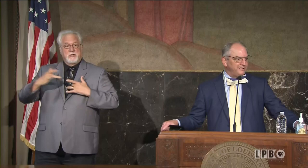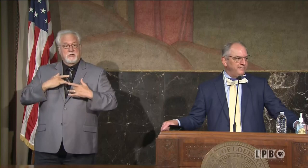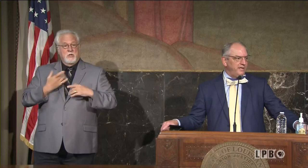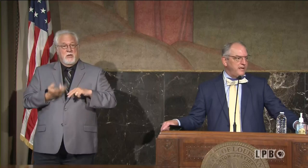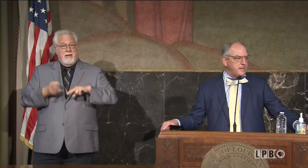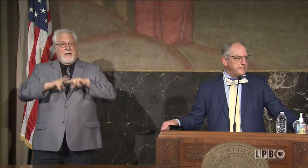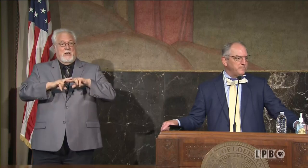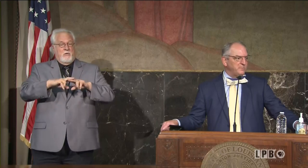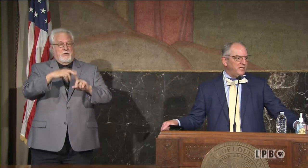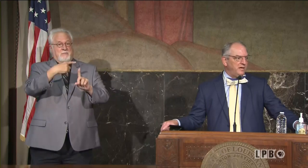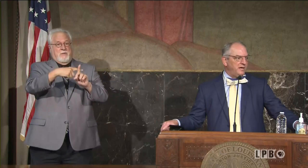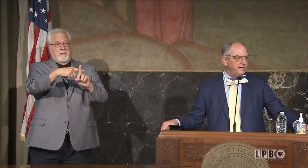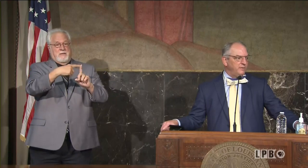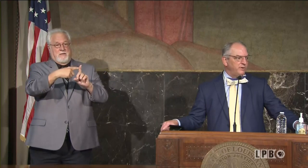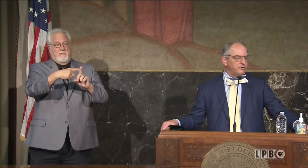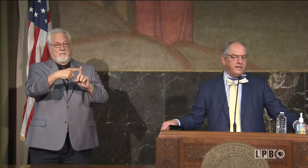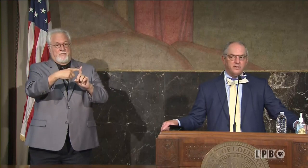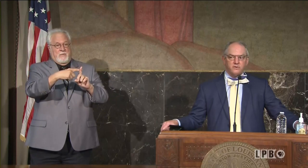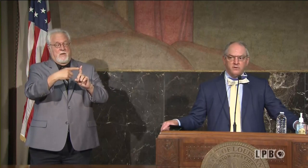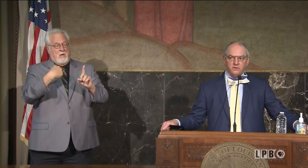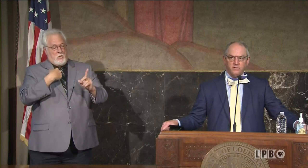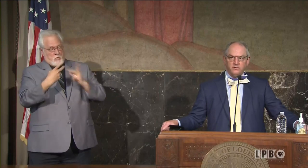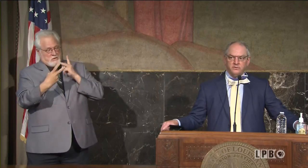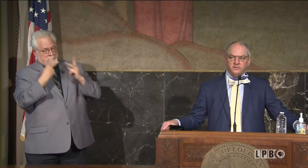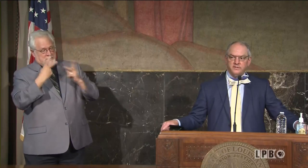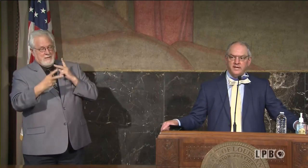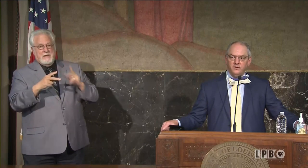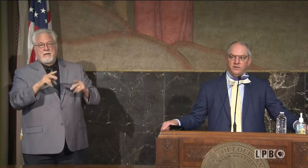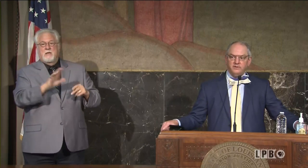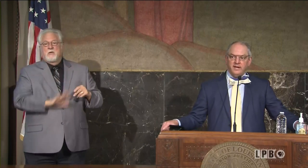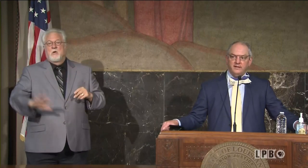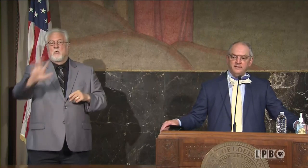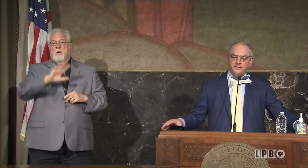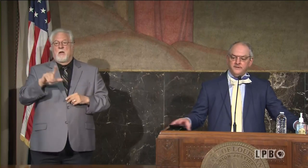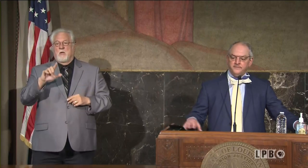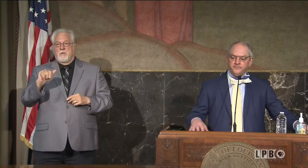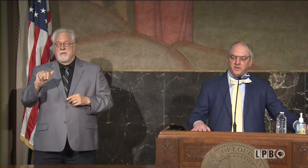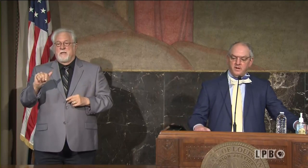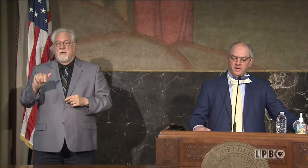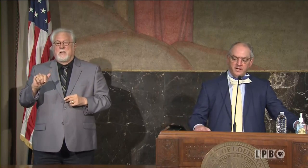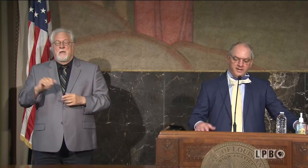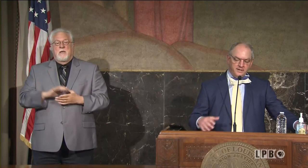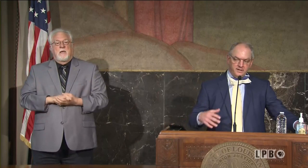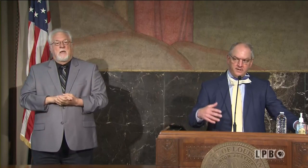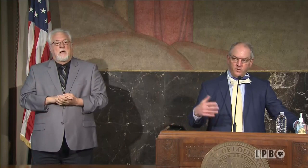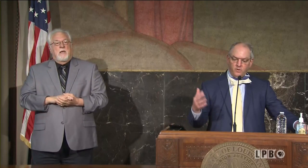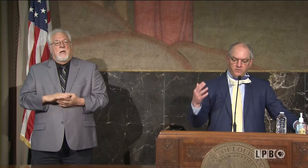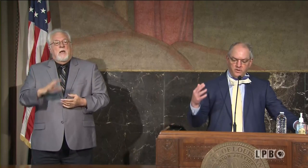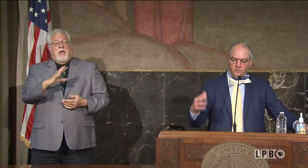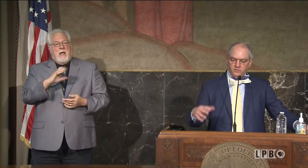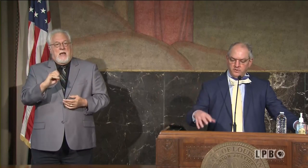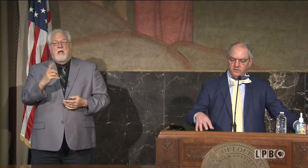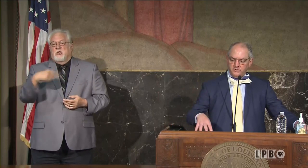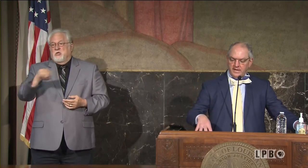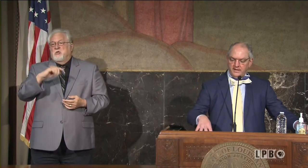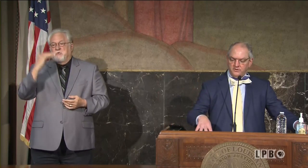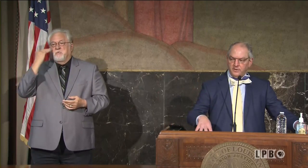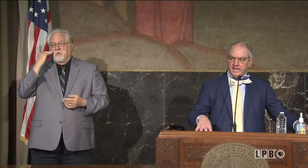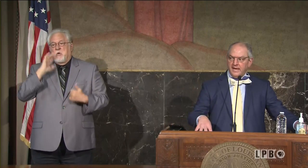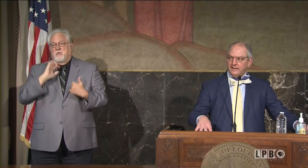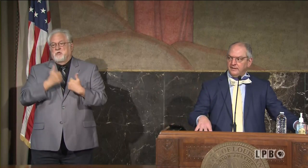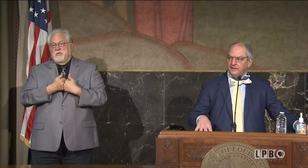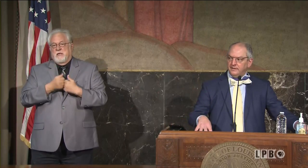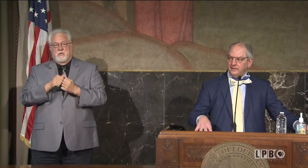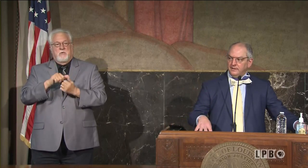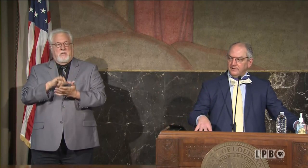in positivity that we're seeing across the state of Louisiana. And you all know the challenge